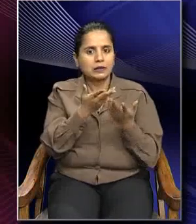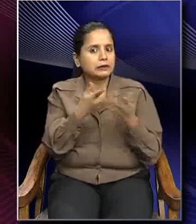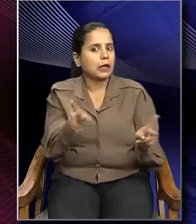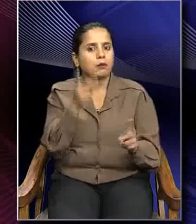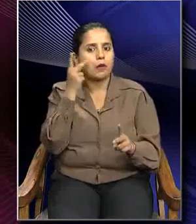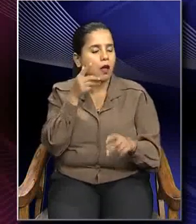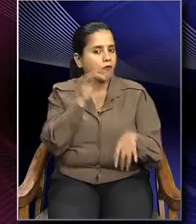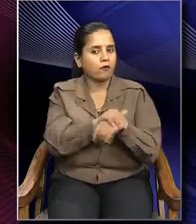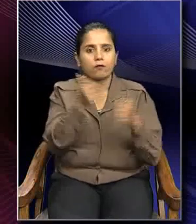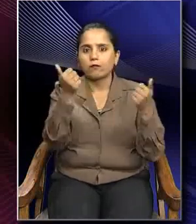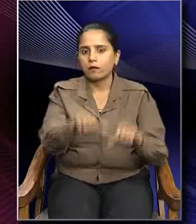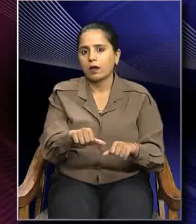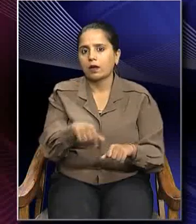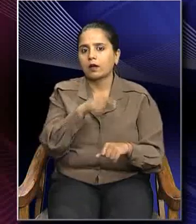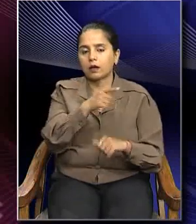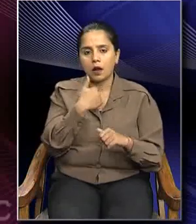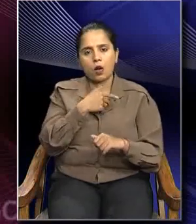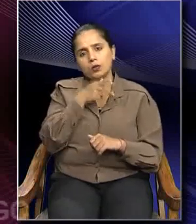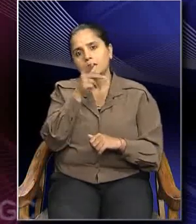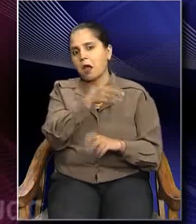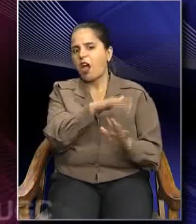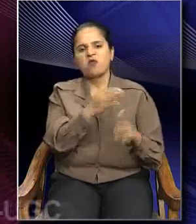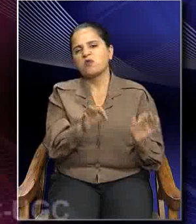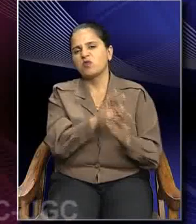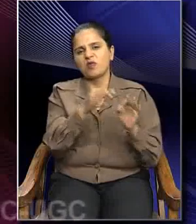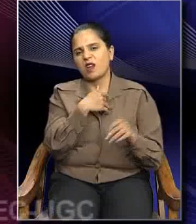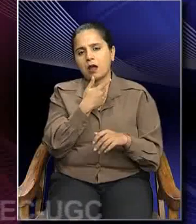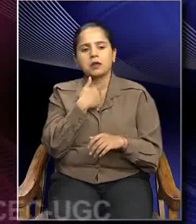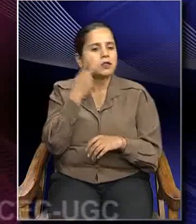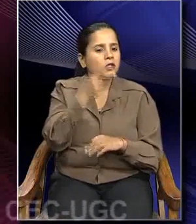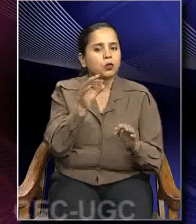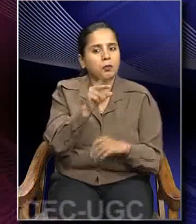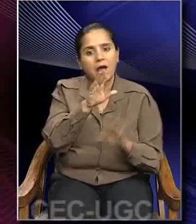about their non-existence since we do not see them.